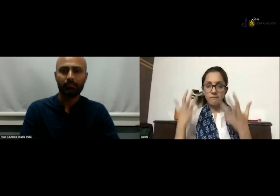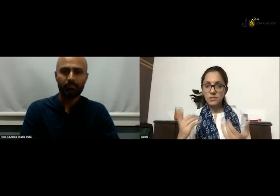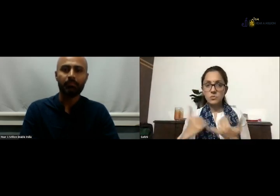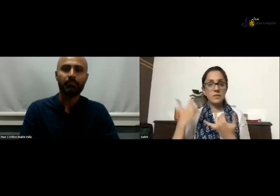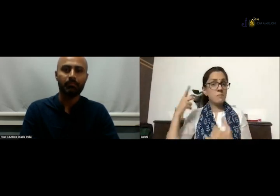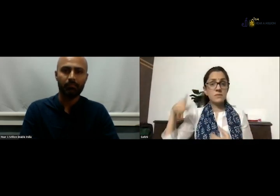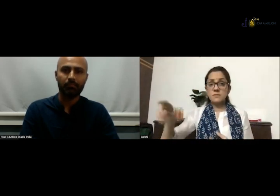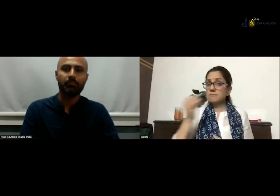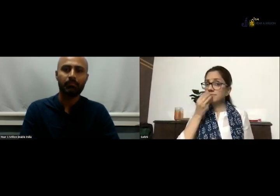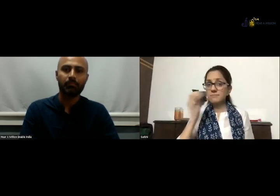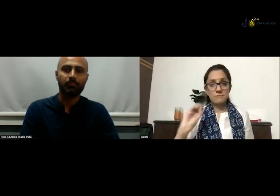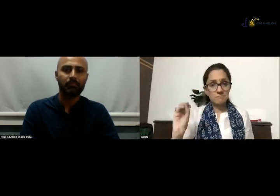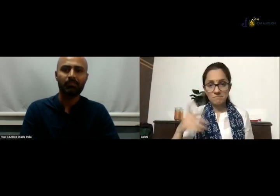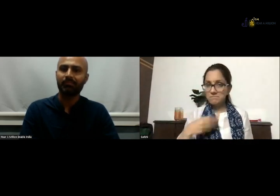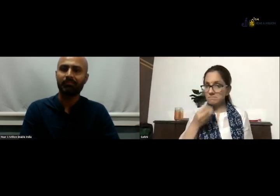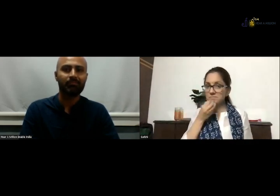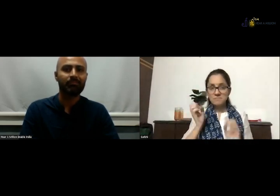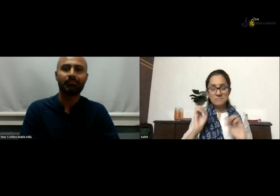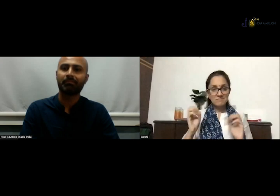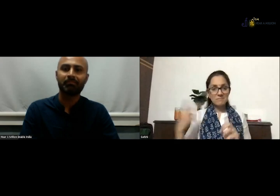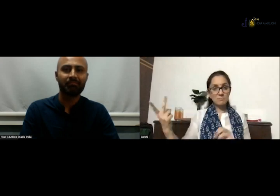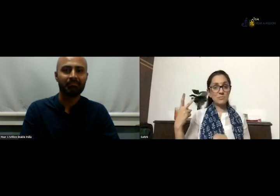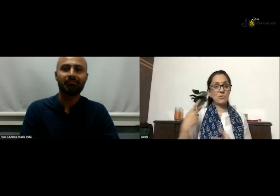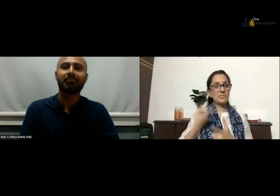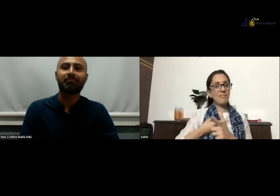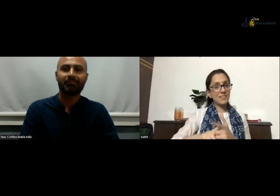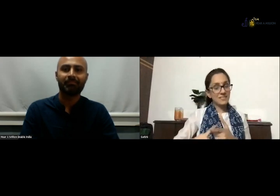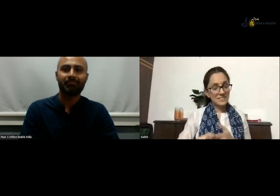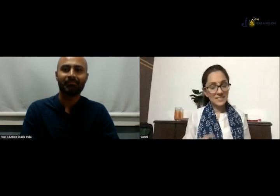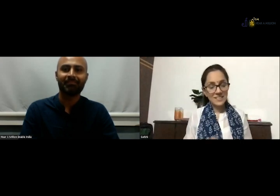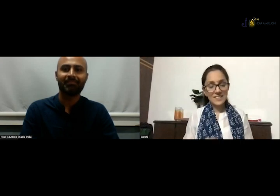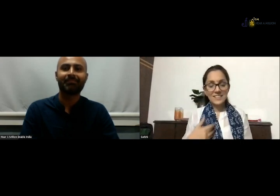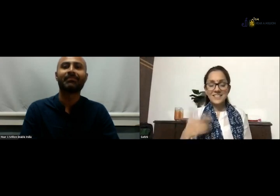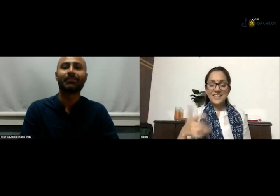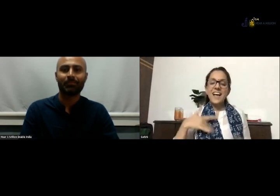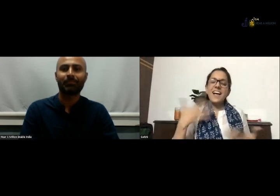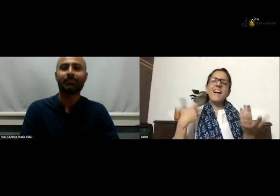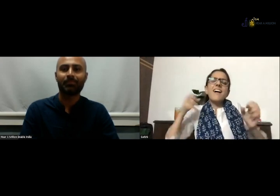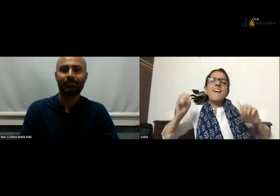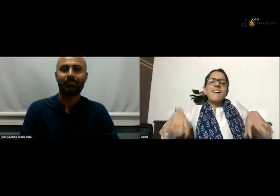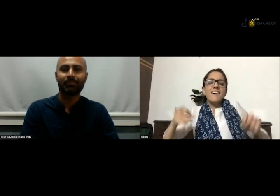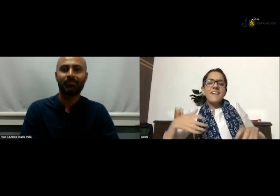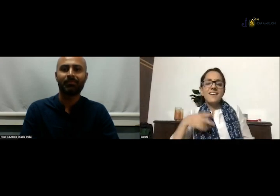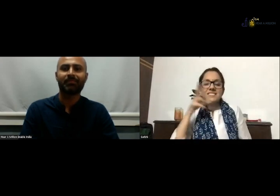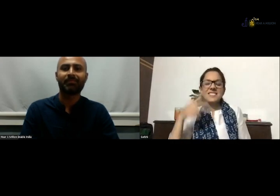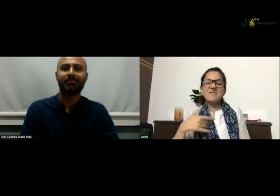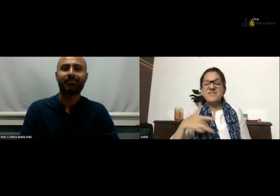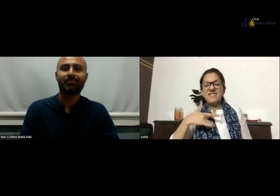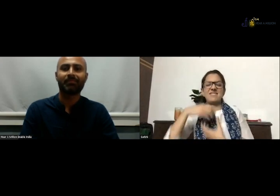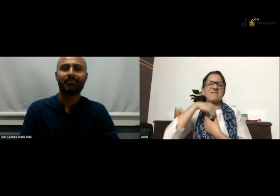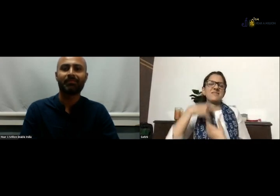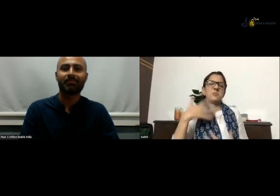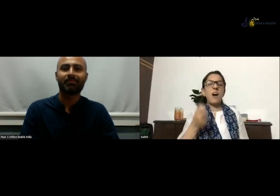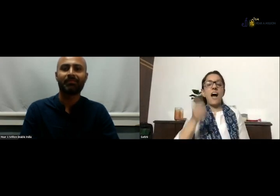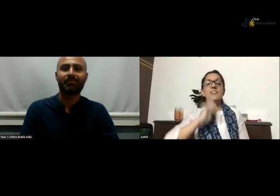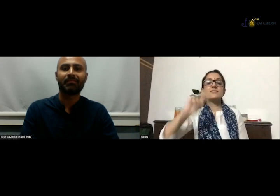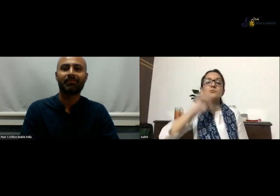didn't have food, and it was very heavy day. She also didn't have food, and same with me